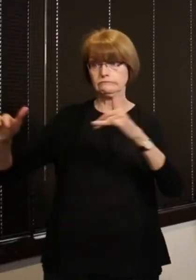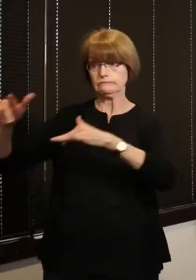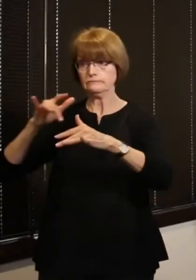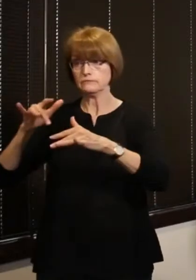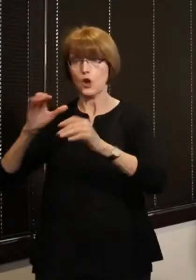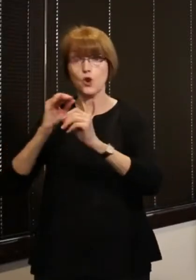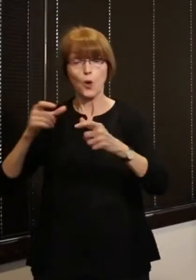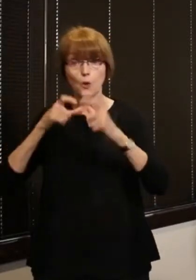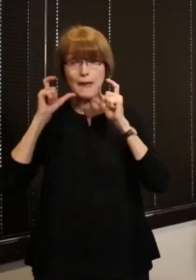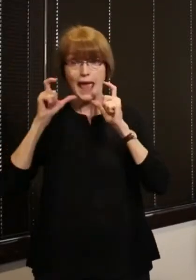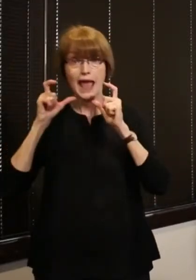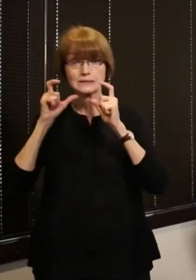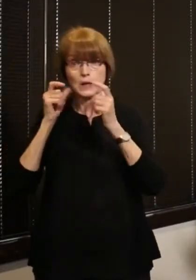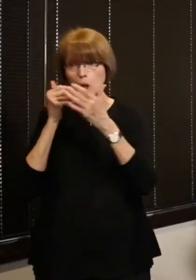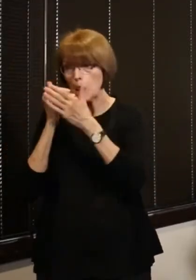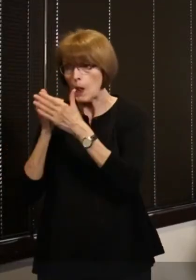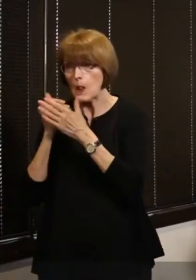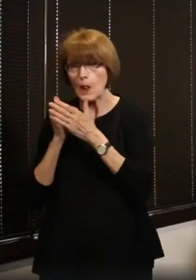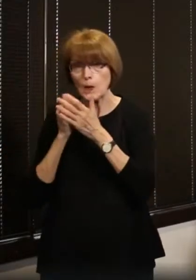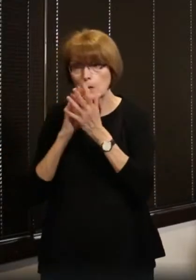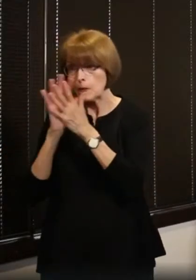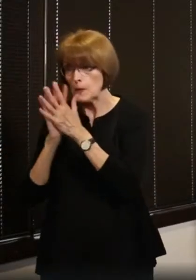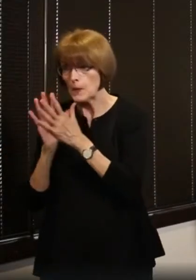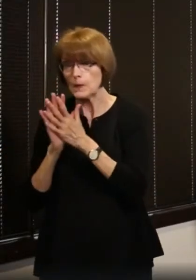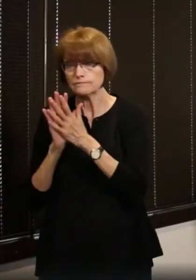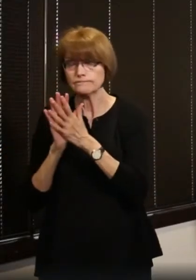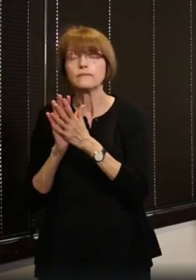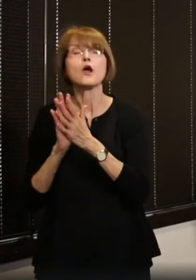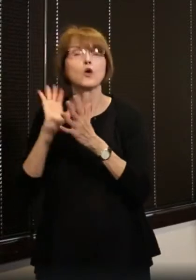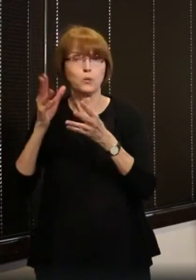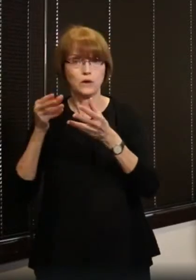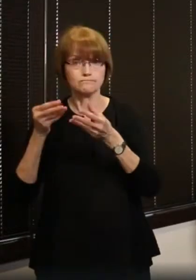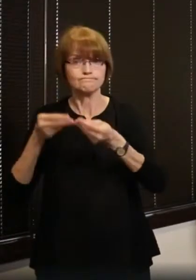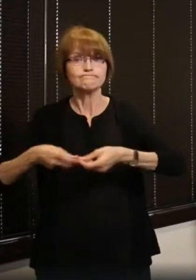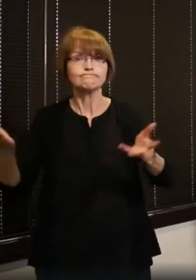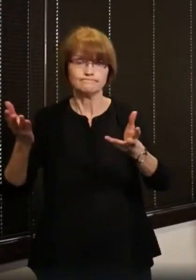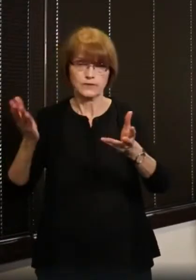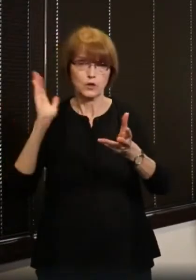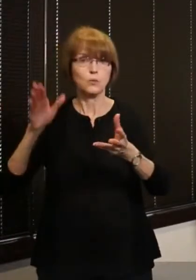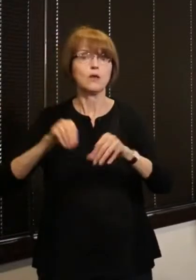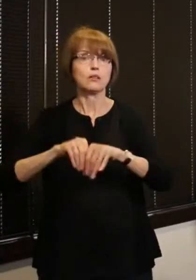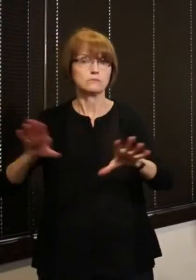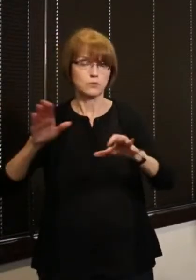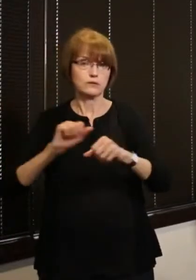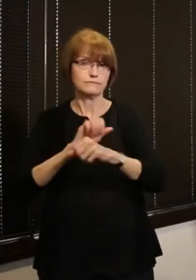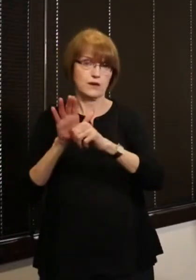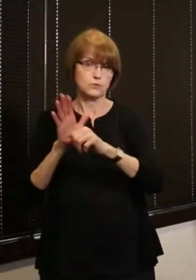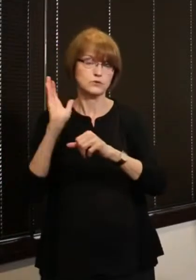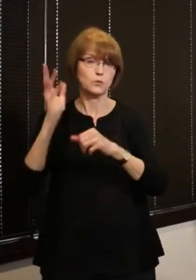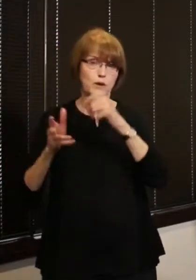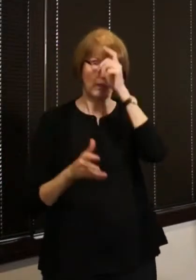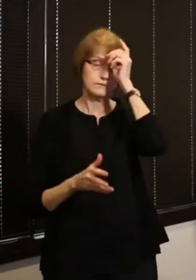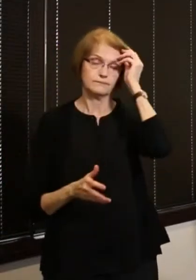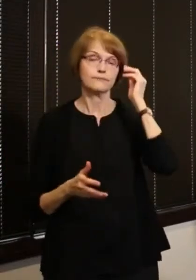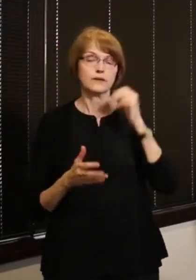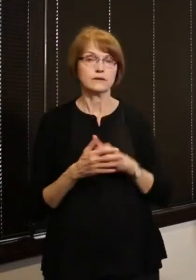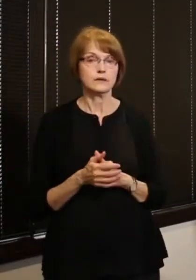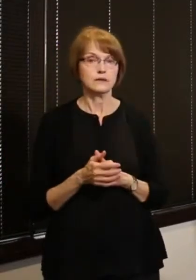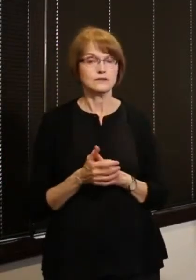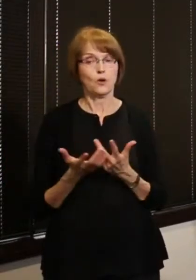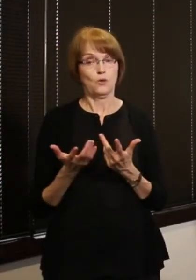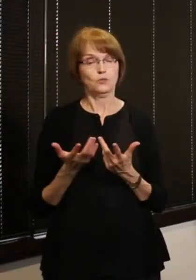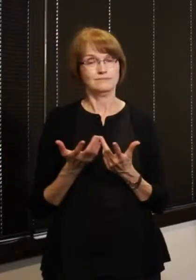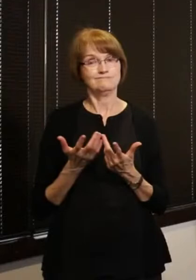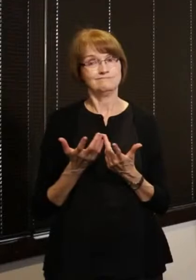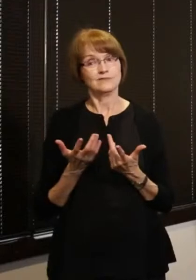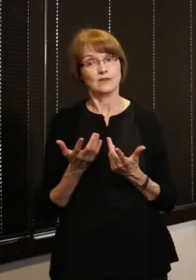distancing are breeding grounds for spreading the virus. And so we should be doing everything that we can to